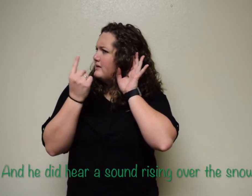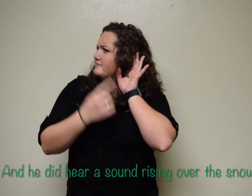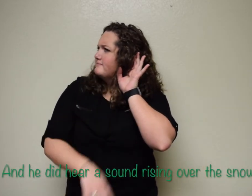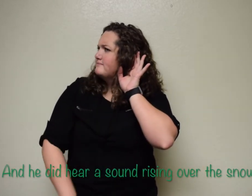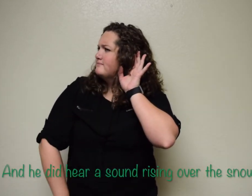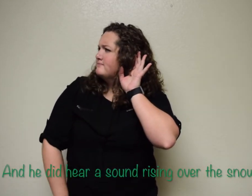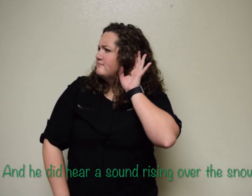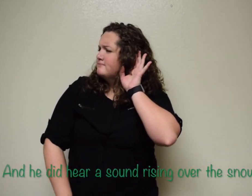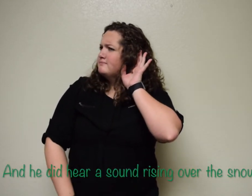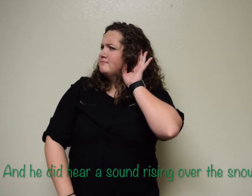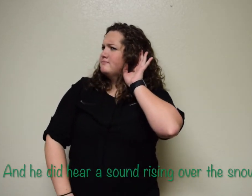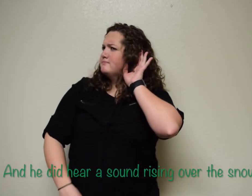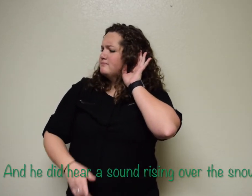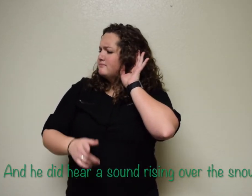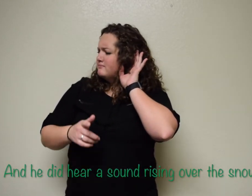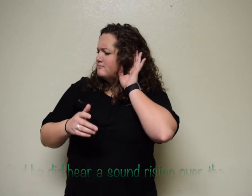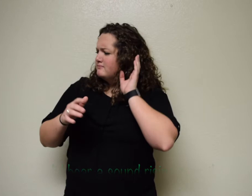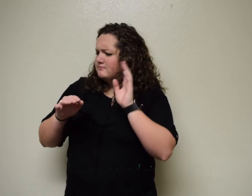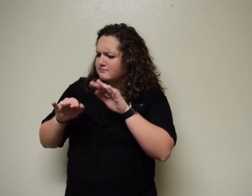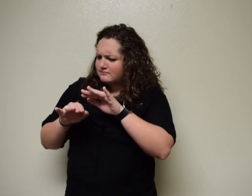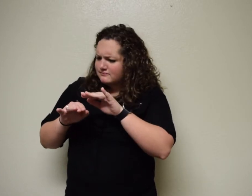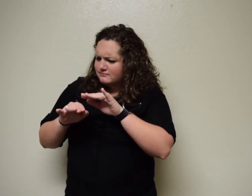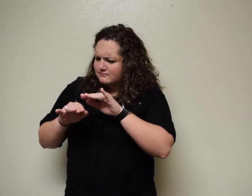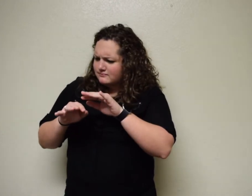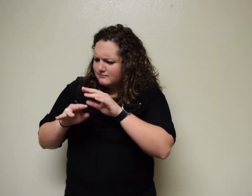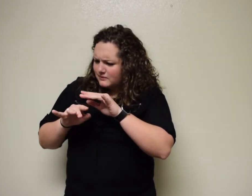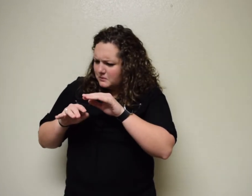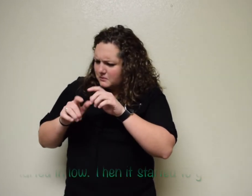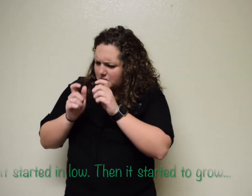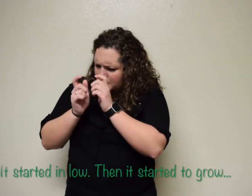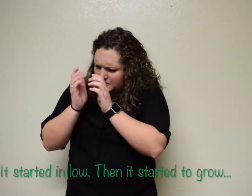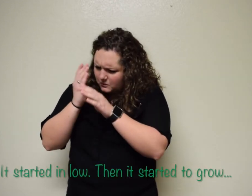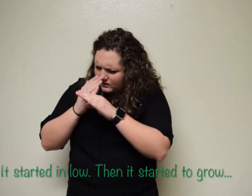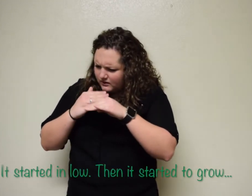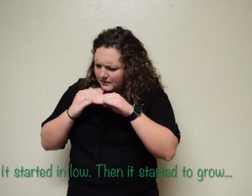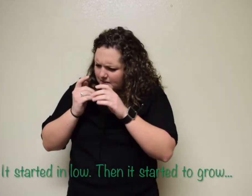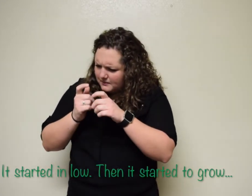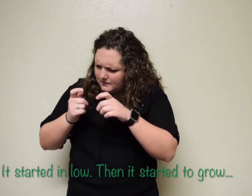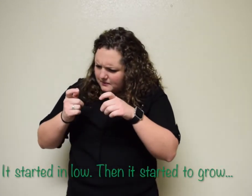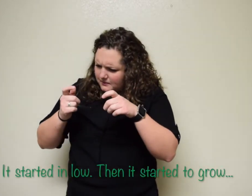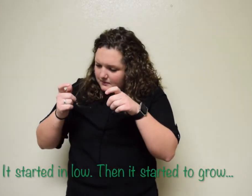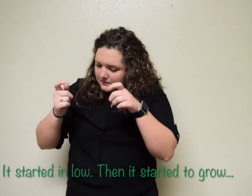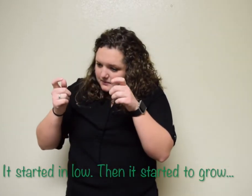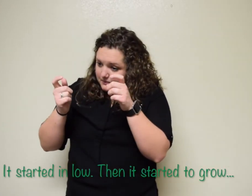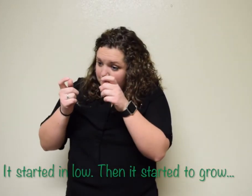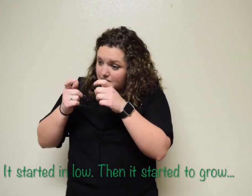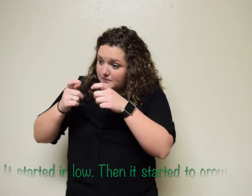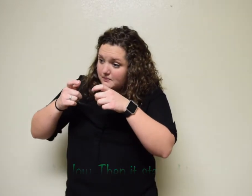rising over the snow it started in low then it started to grow